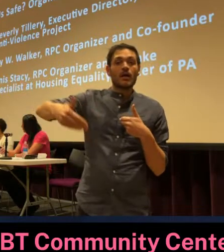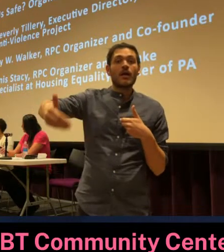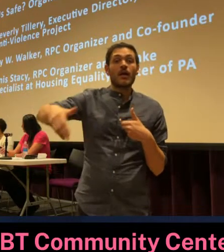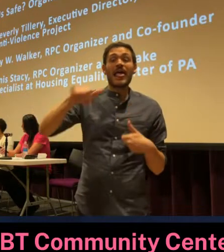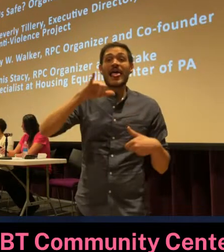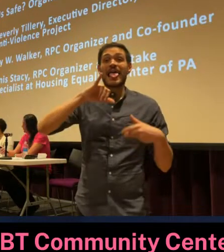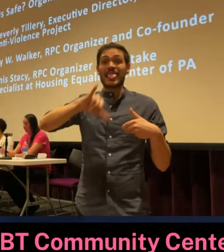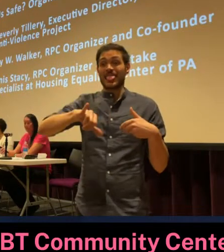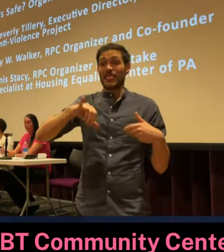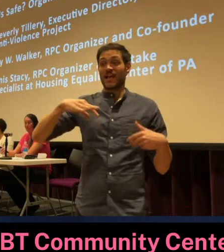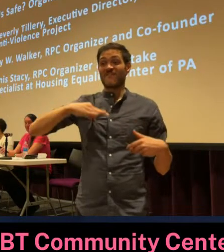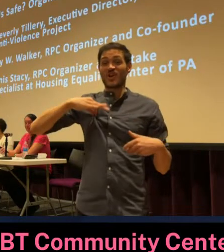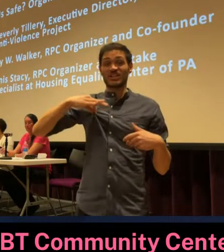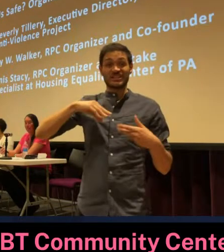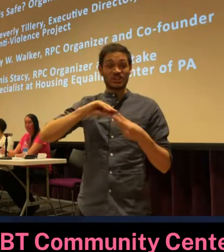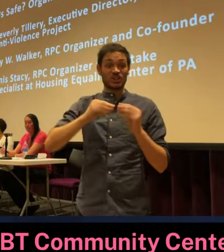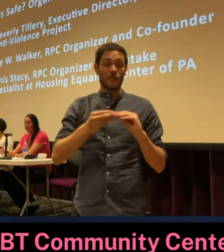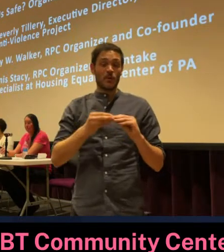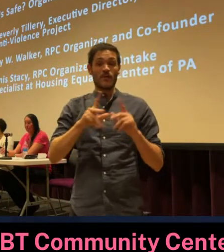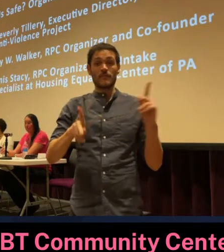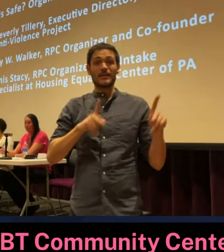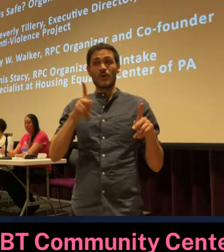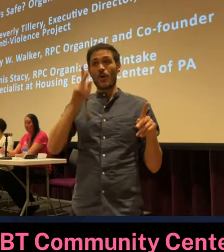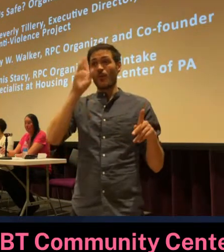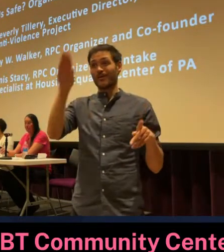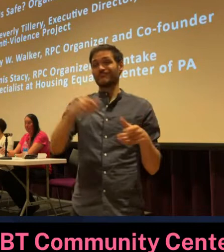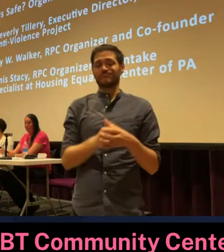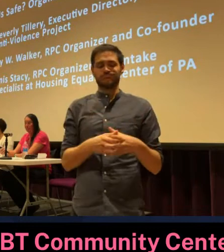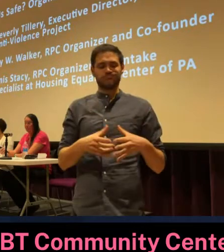people, probably, hopefully, by about